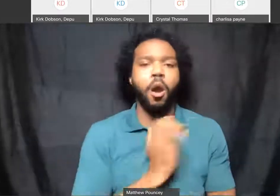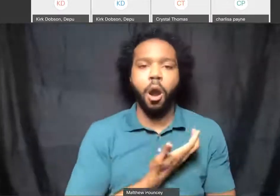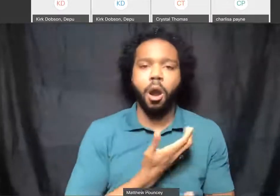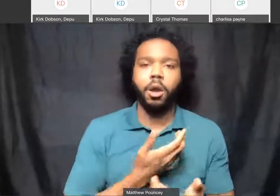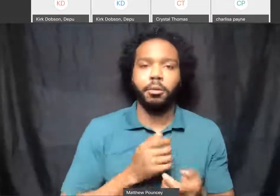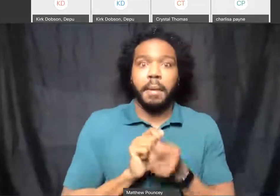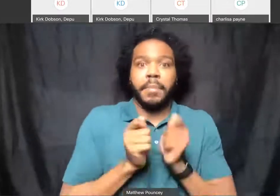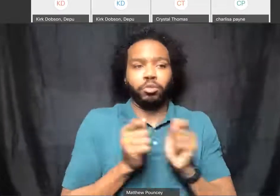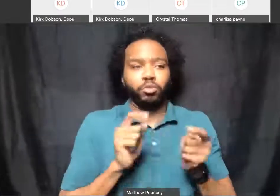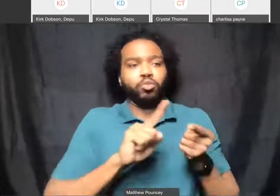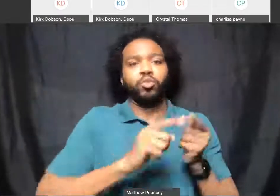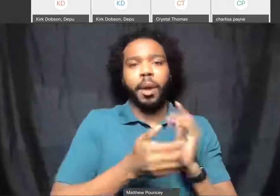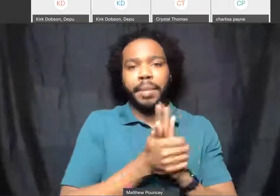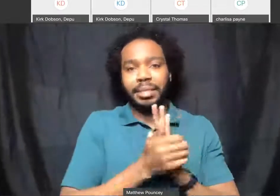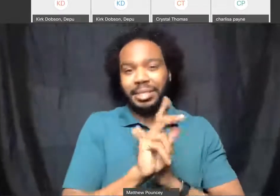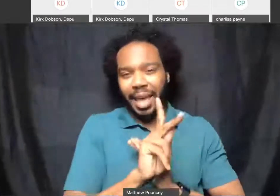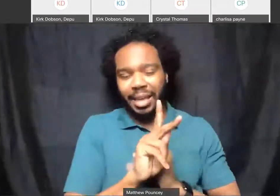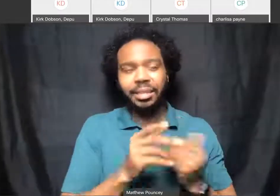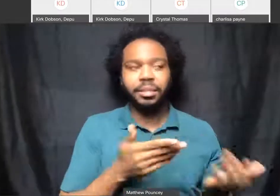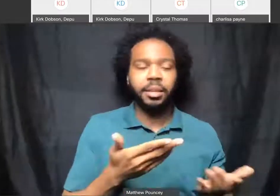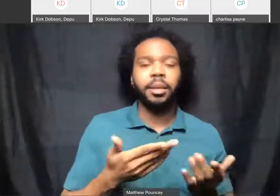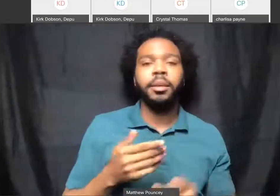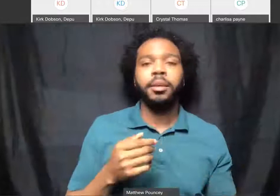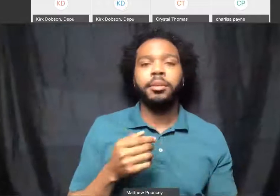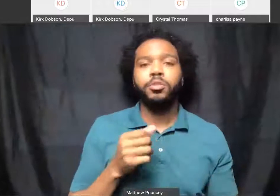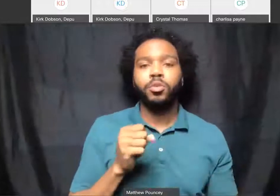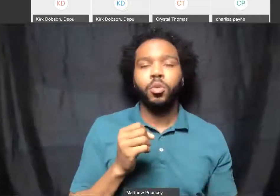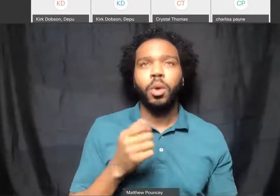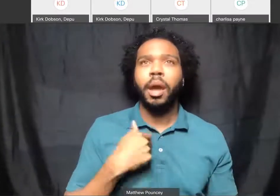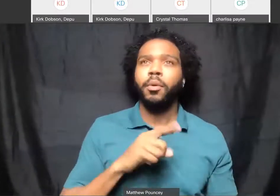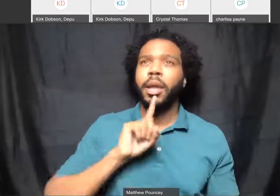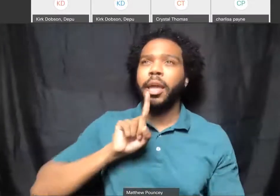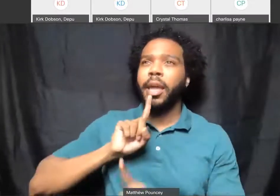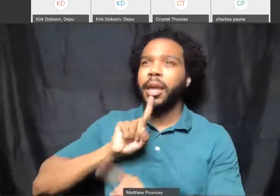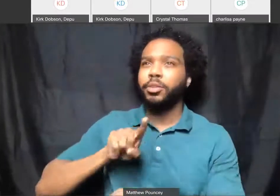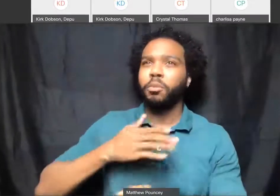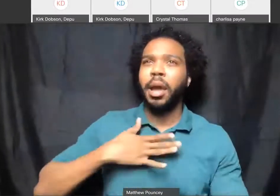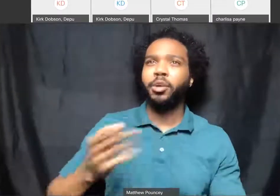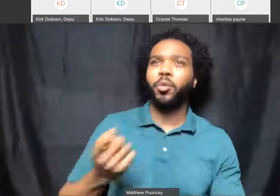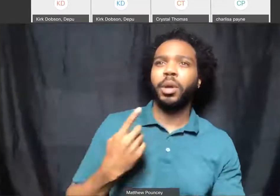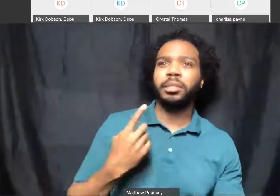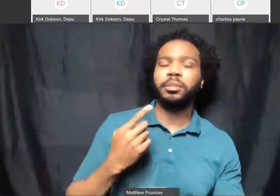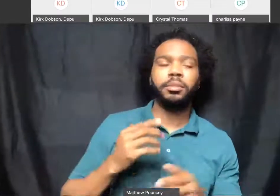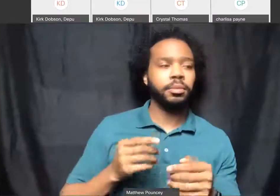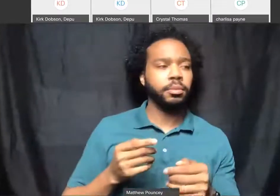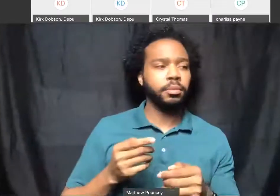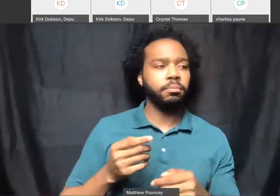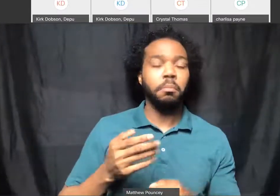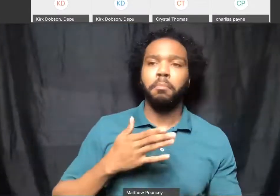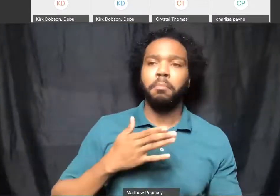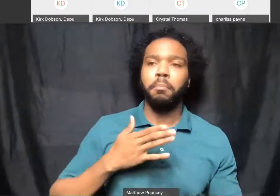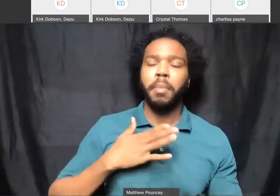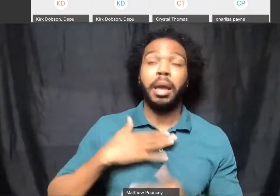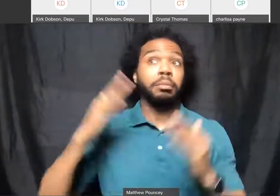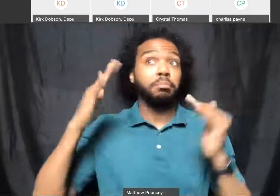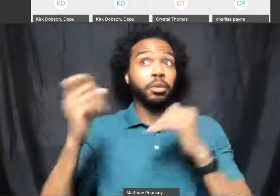So I'll answer my question, the question I expect about what do we know about the Appendix